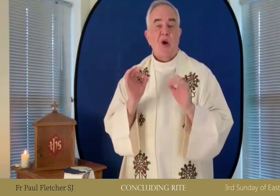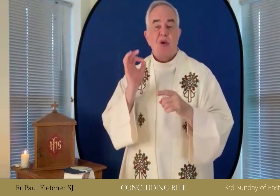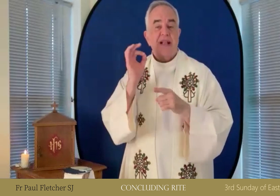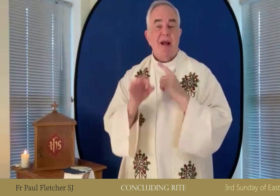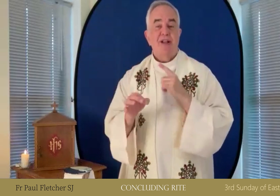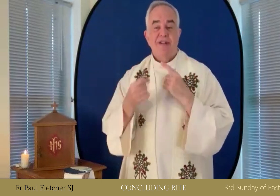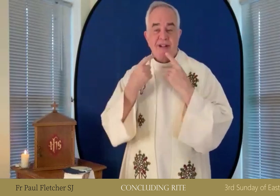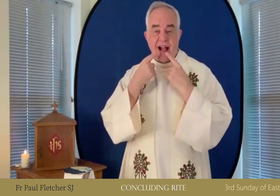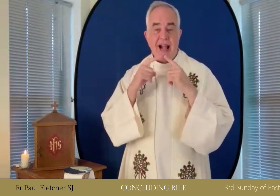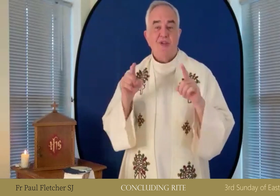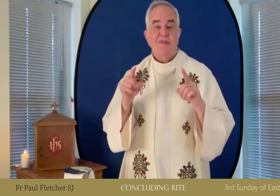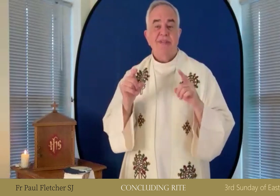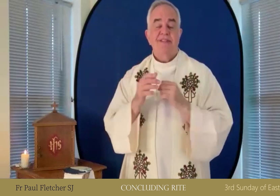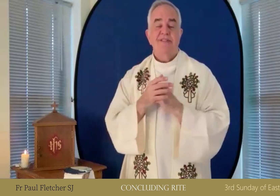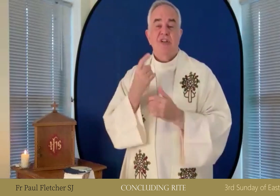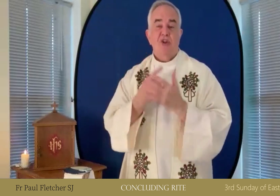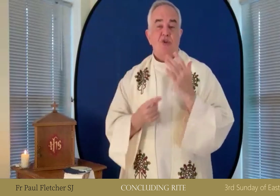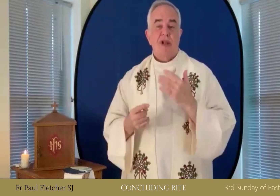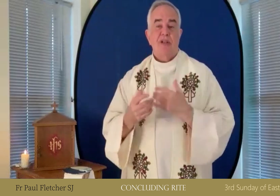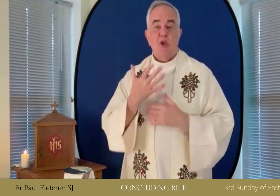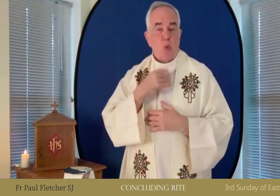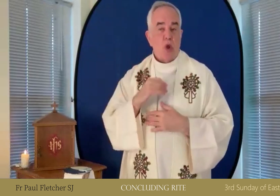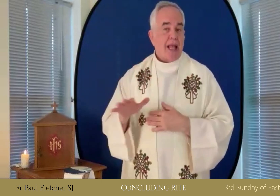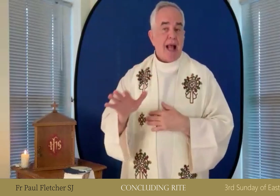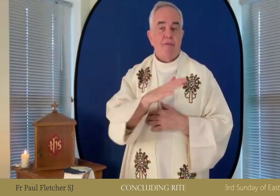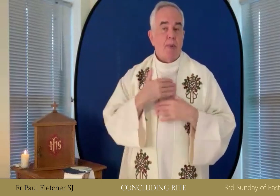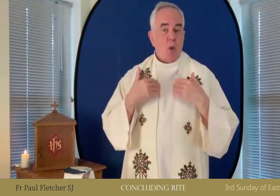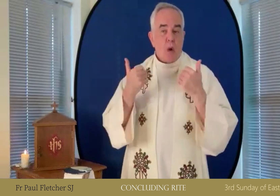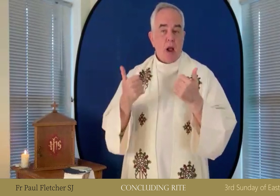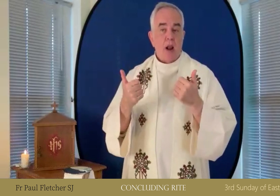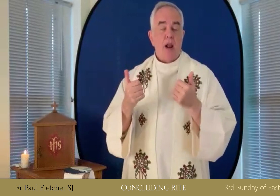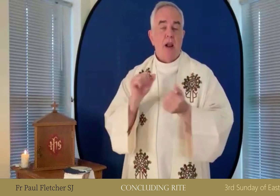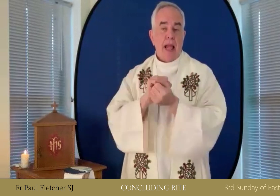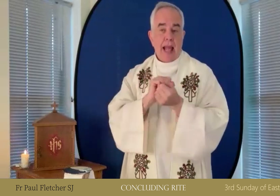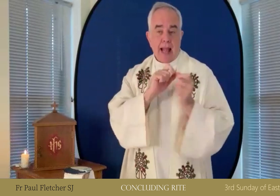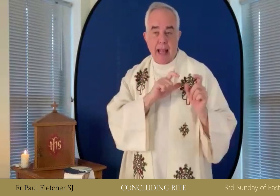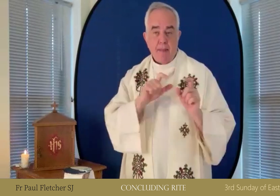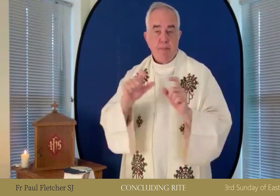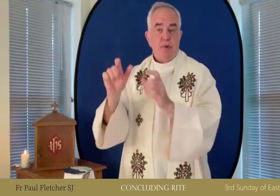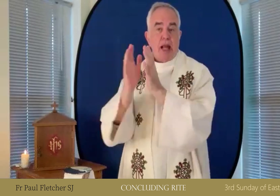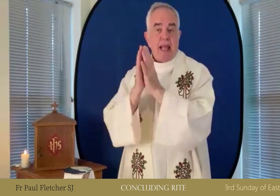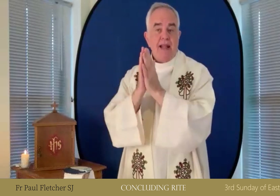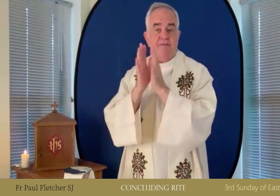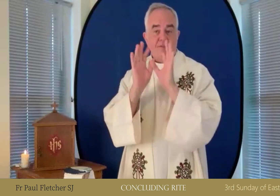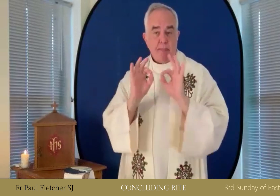Rod, Patra, Hangan, Sir, to wit, Abubigua, keep playing the